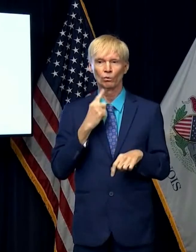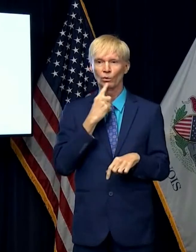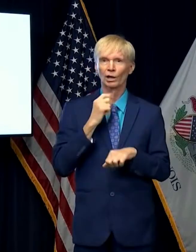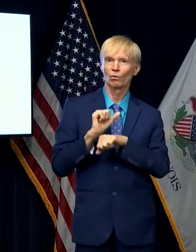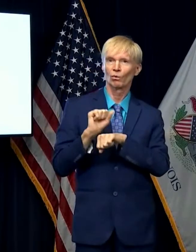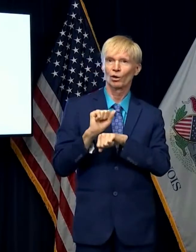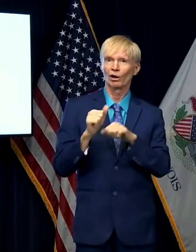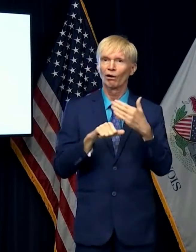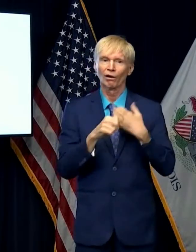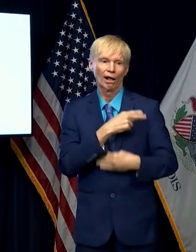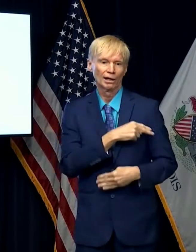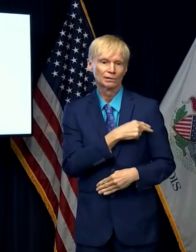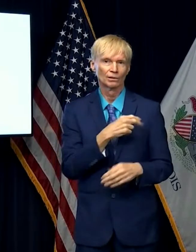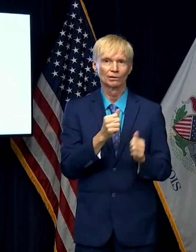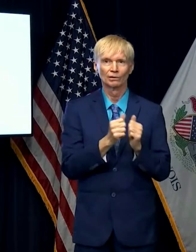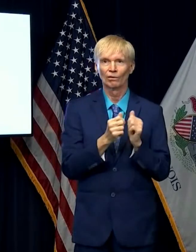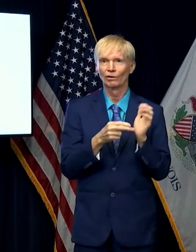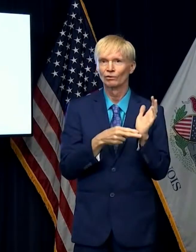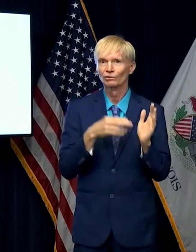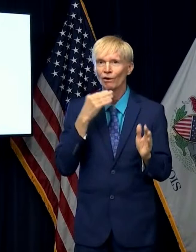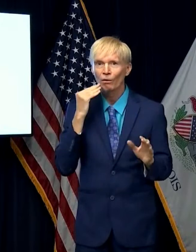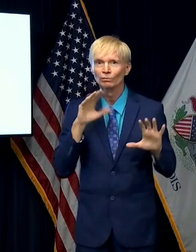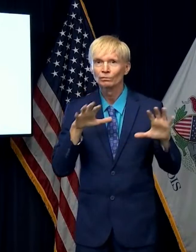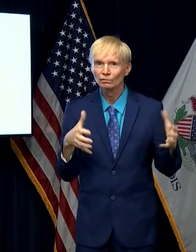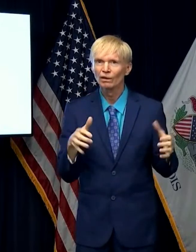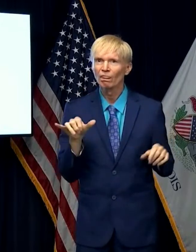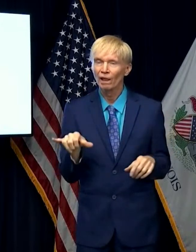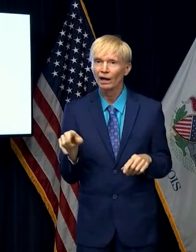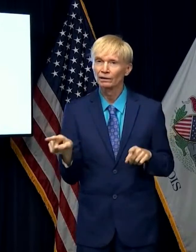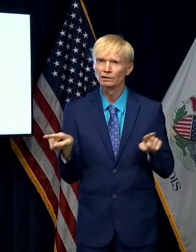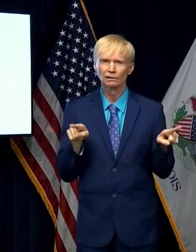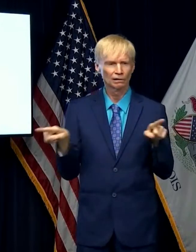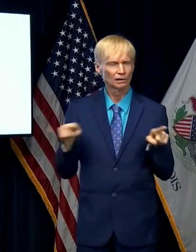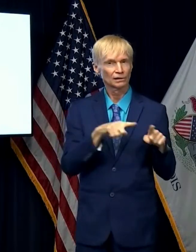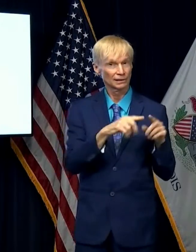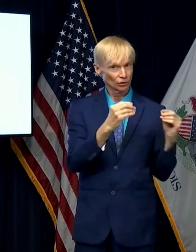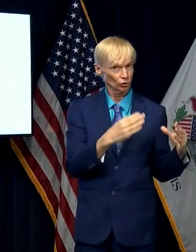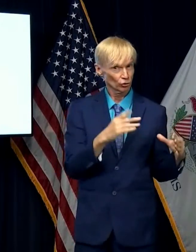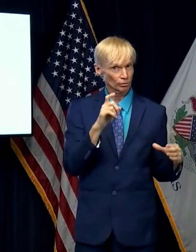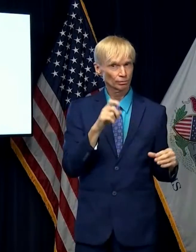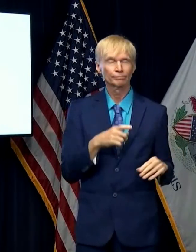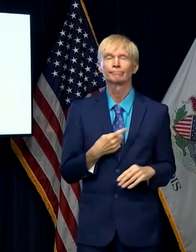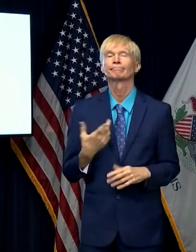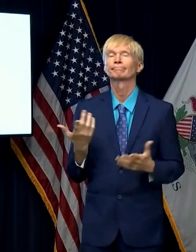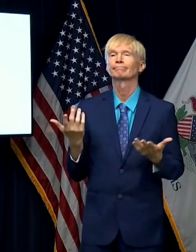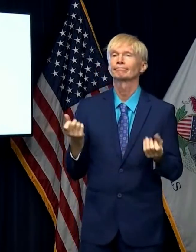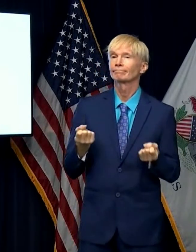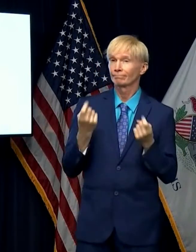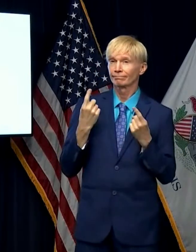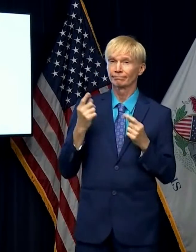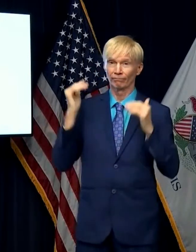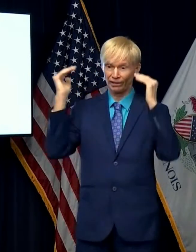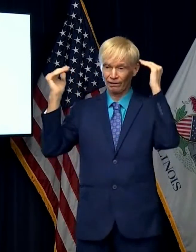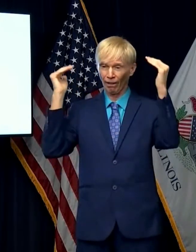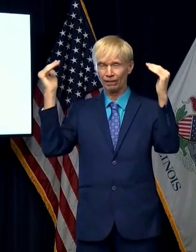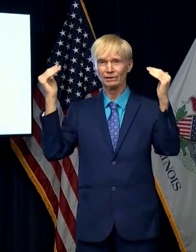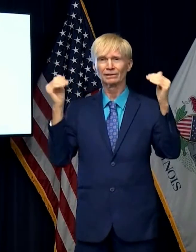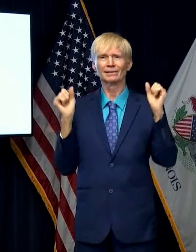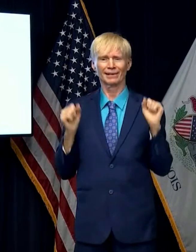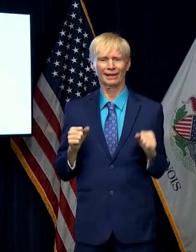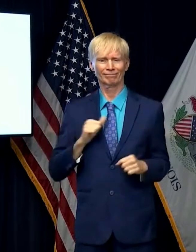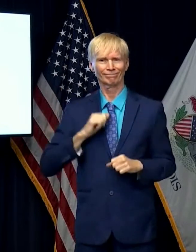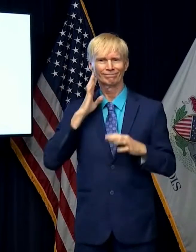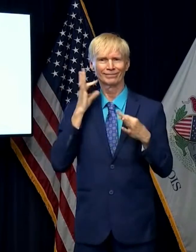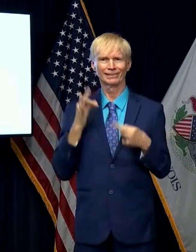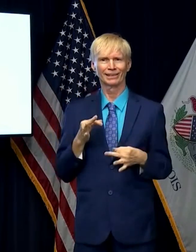that work with vulnerable populations. Look, adults have the ability to make the decision to